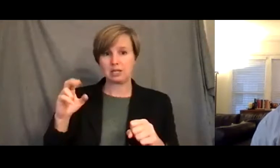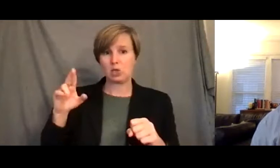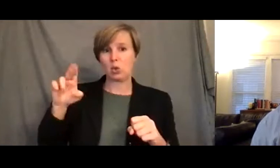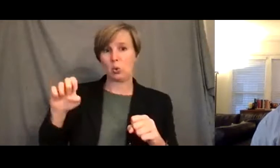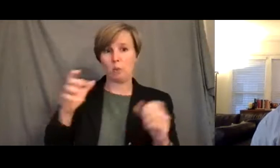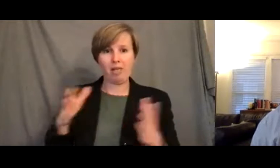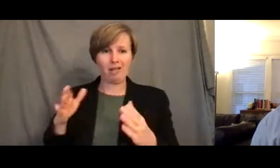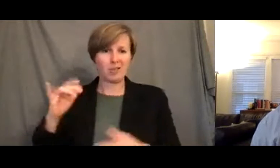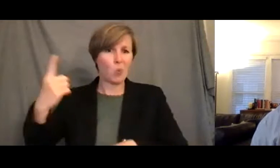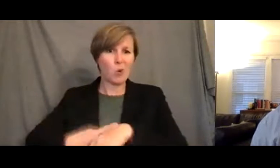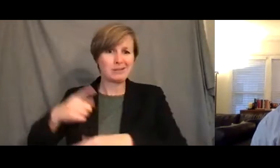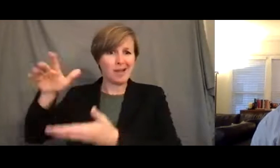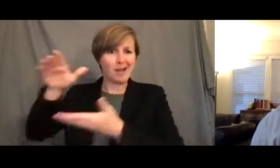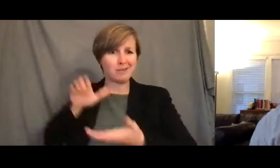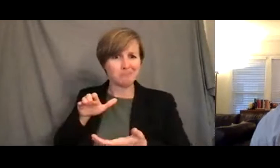can't